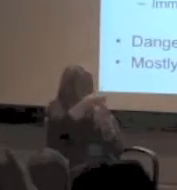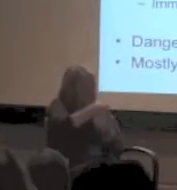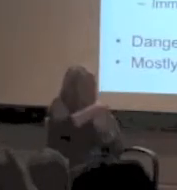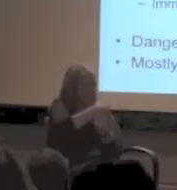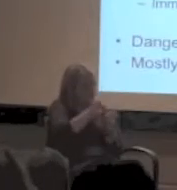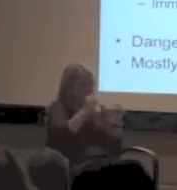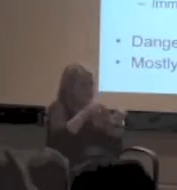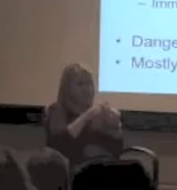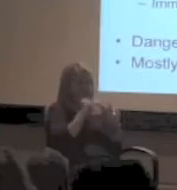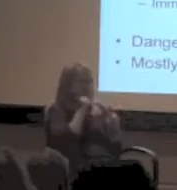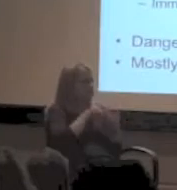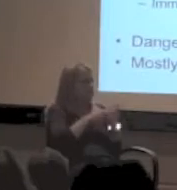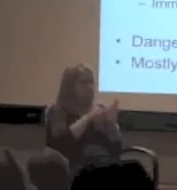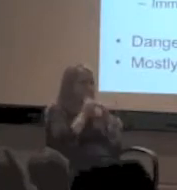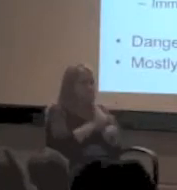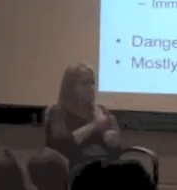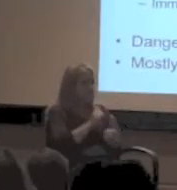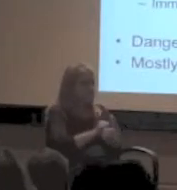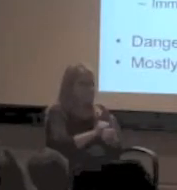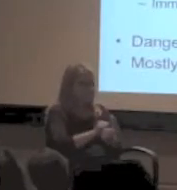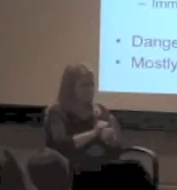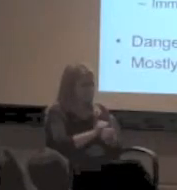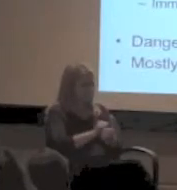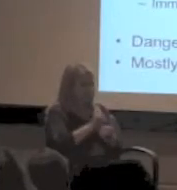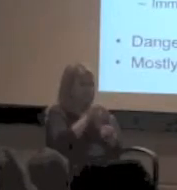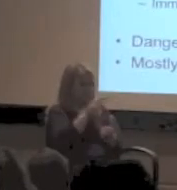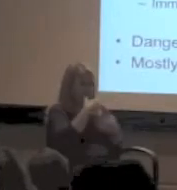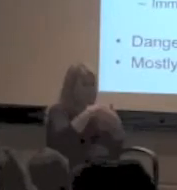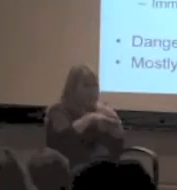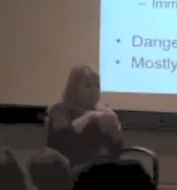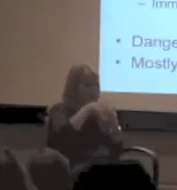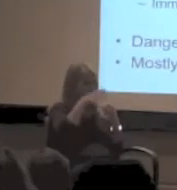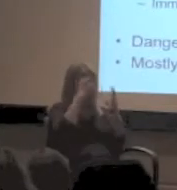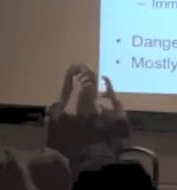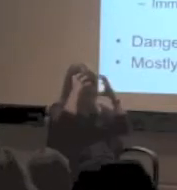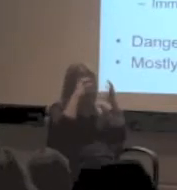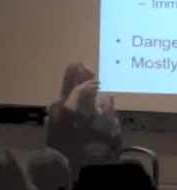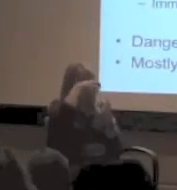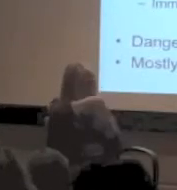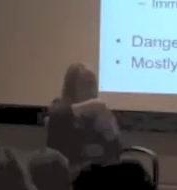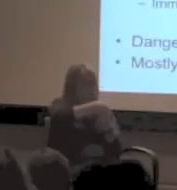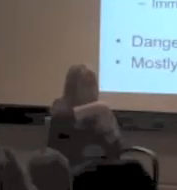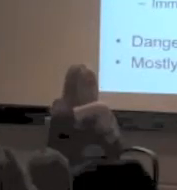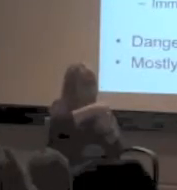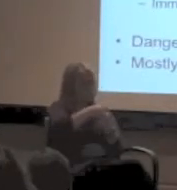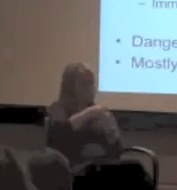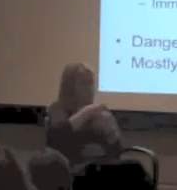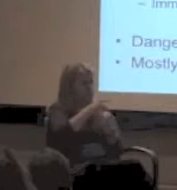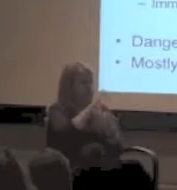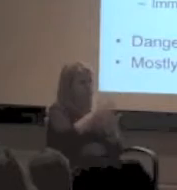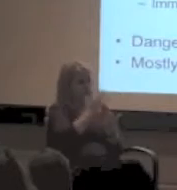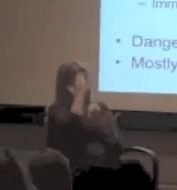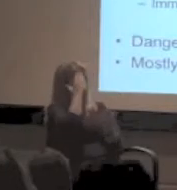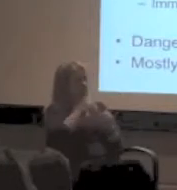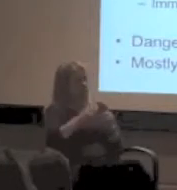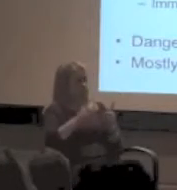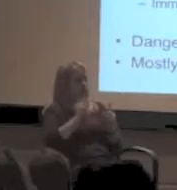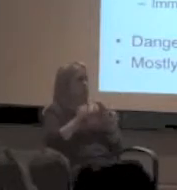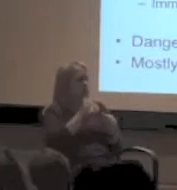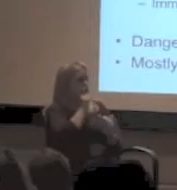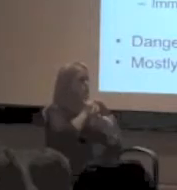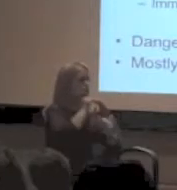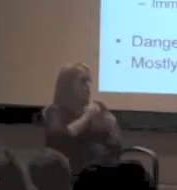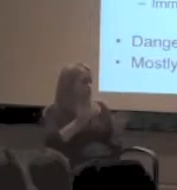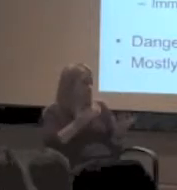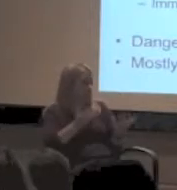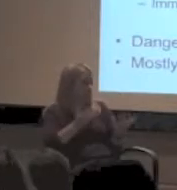MRI doesn't mean they are squished. So if you're born squished, your brain's never known anything else, and so it can tolerate